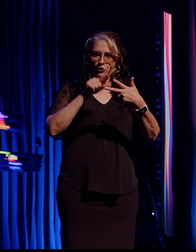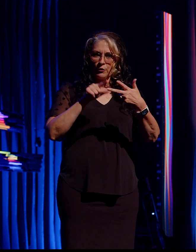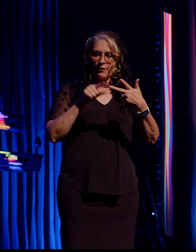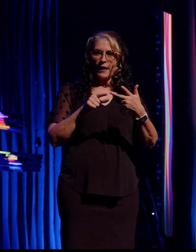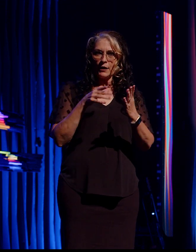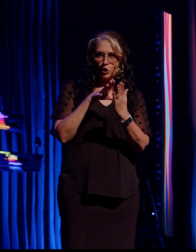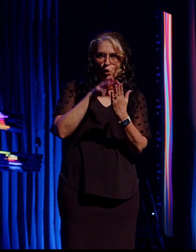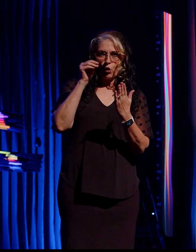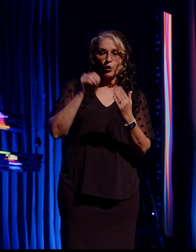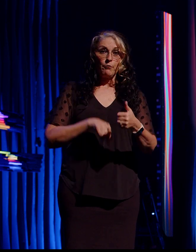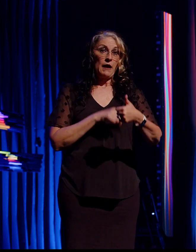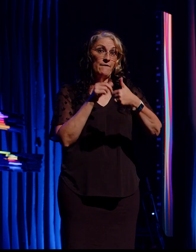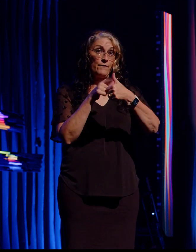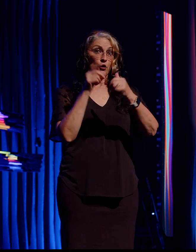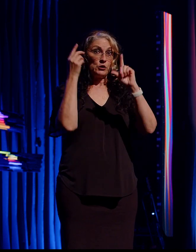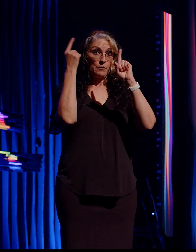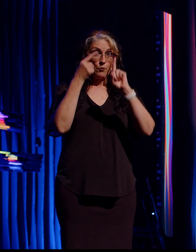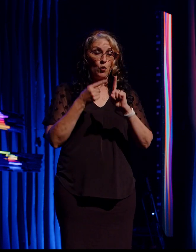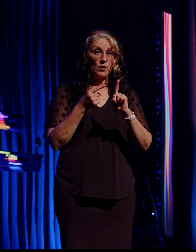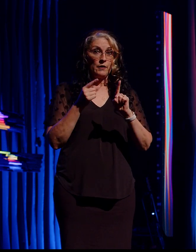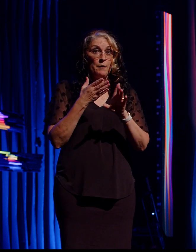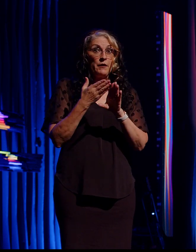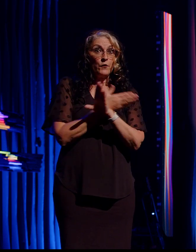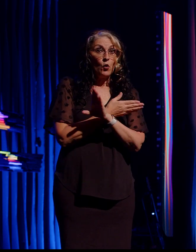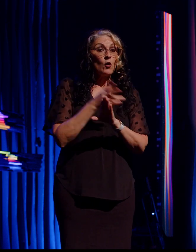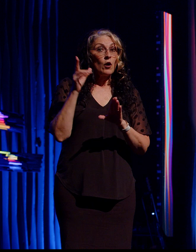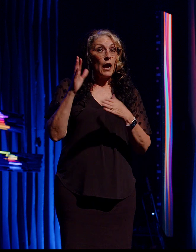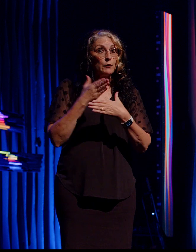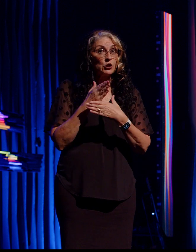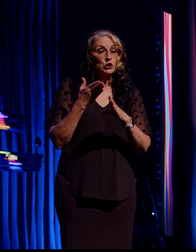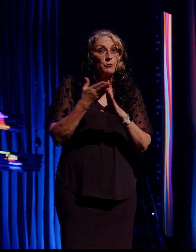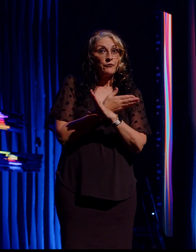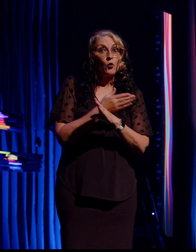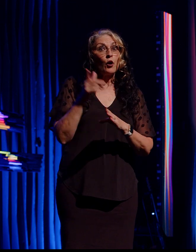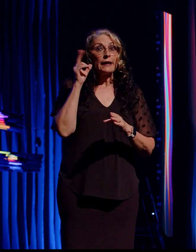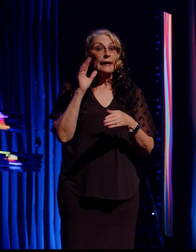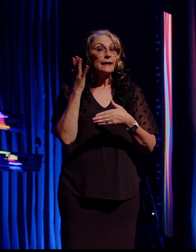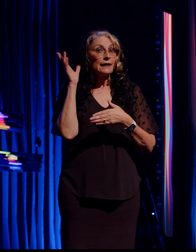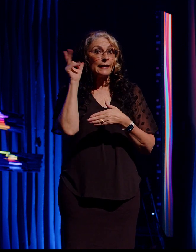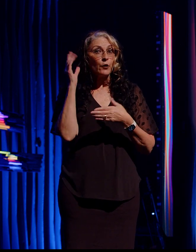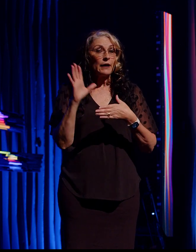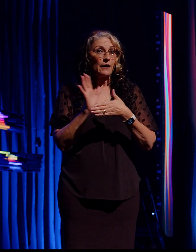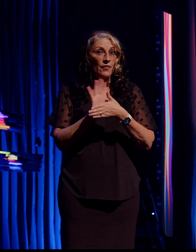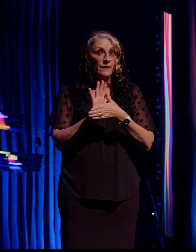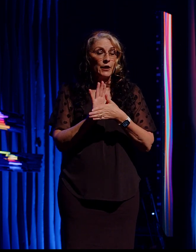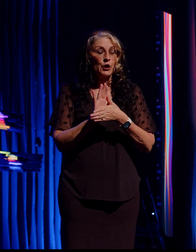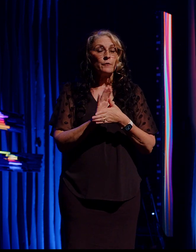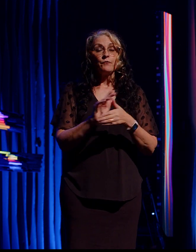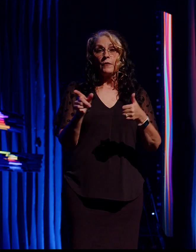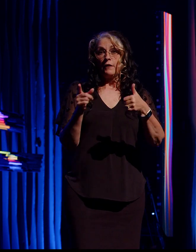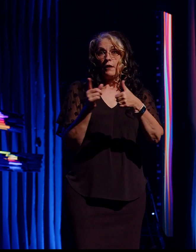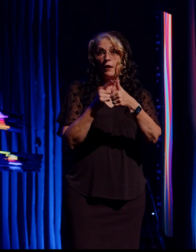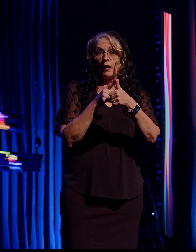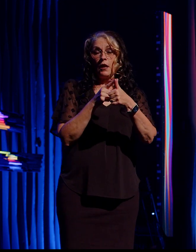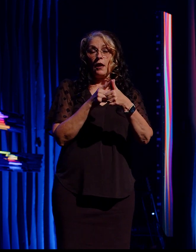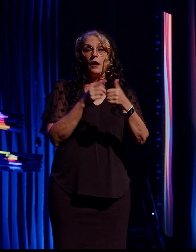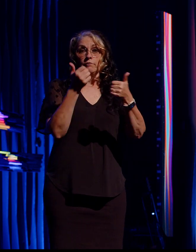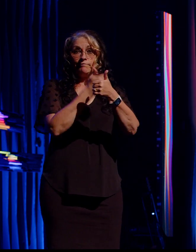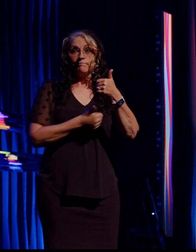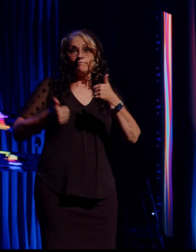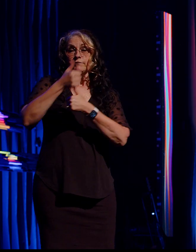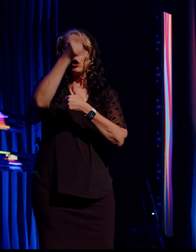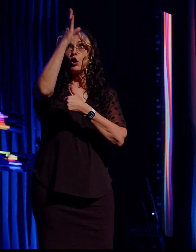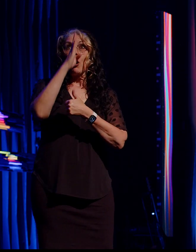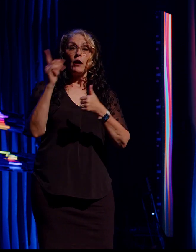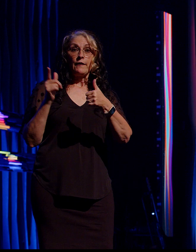learned. My point number one that I was going to share before hearing Andy's video is that fearing God means putting God first. That's what it means. I mean, it